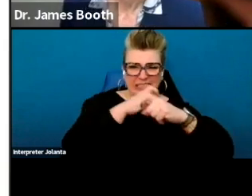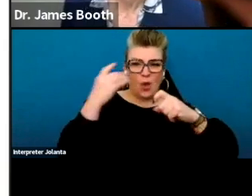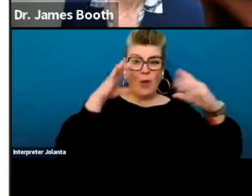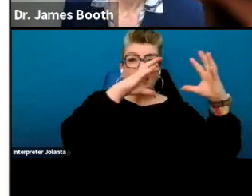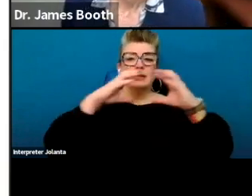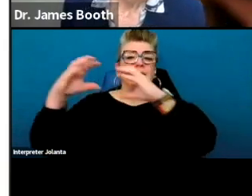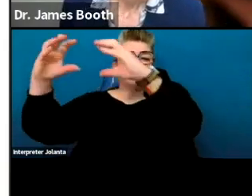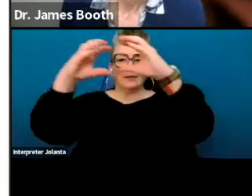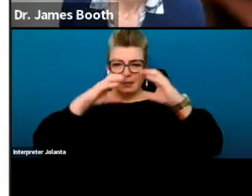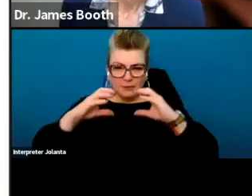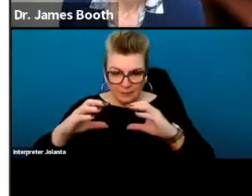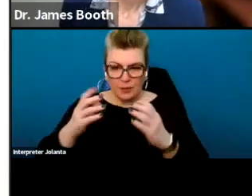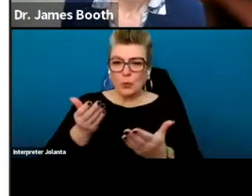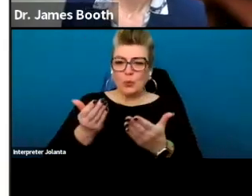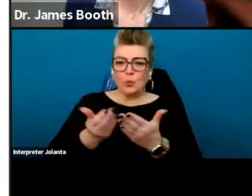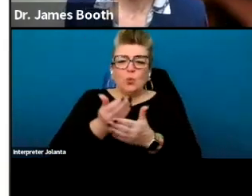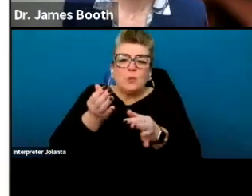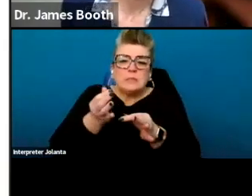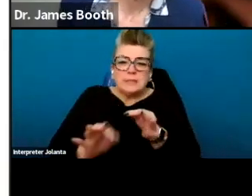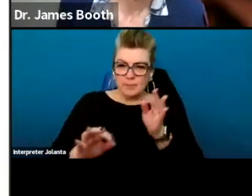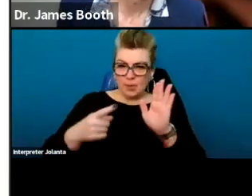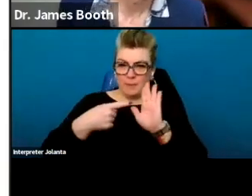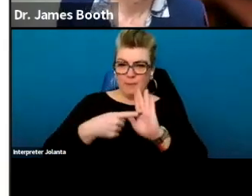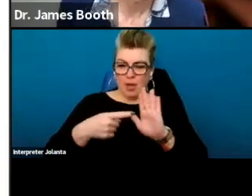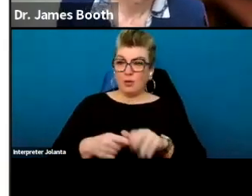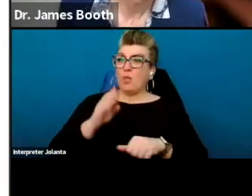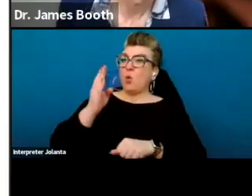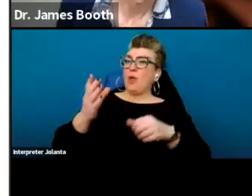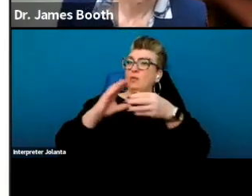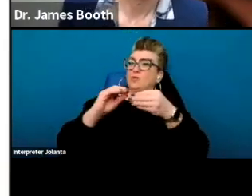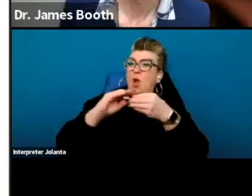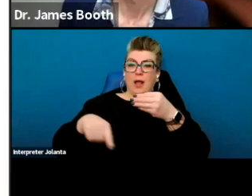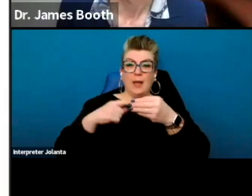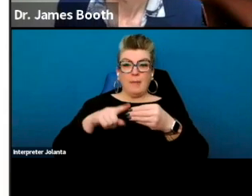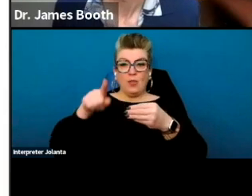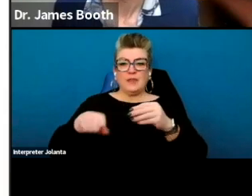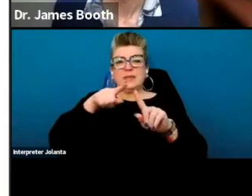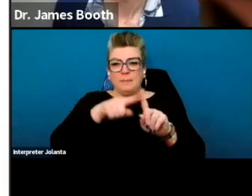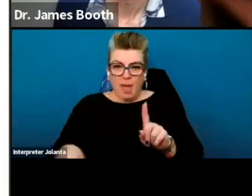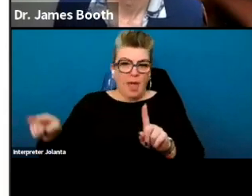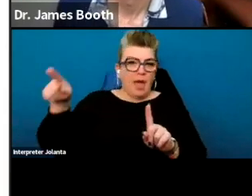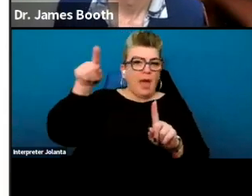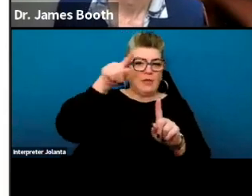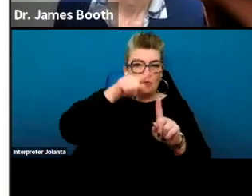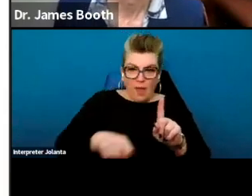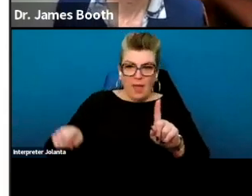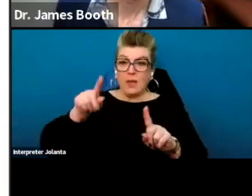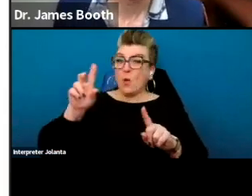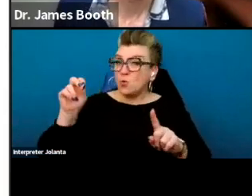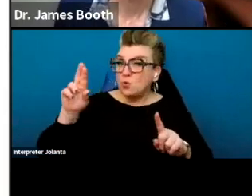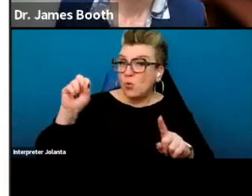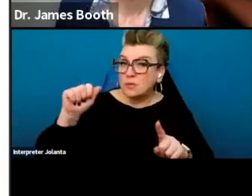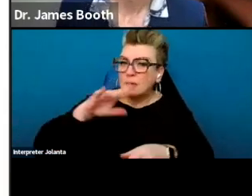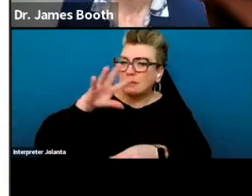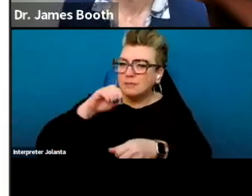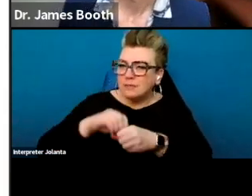and you know, kind of talk about a dorsal pathway, which is involved in phonology and syntax. This